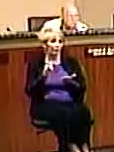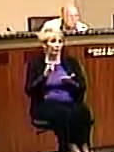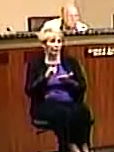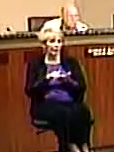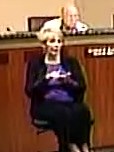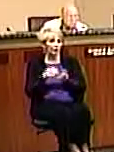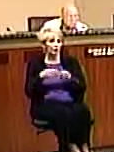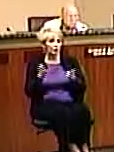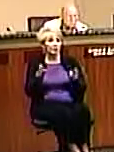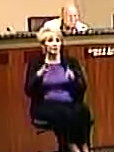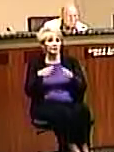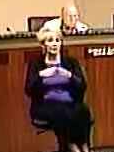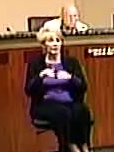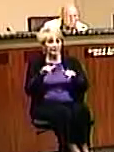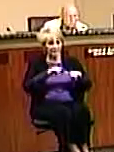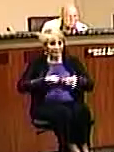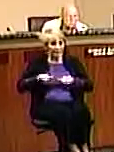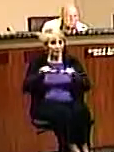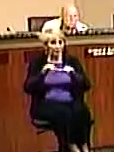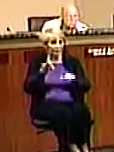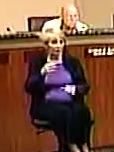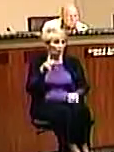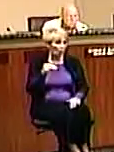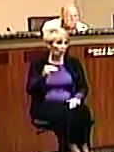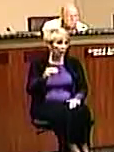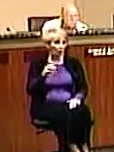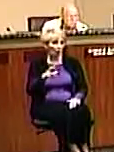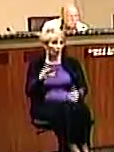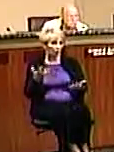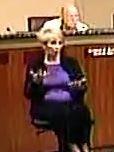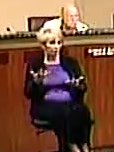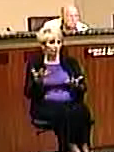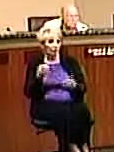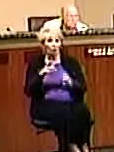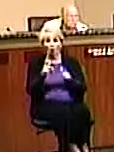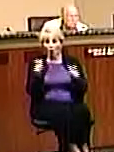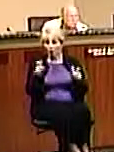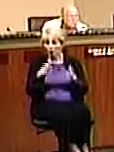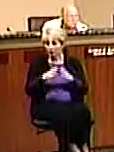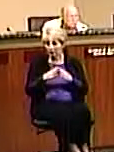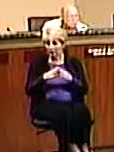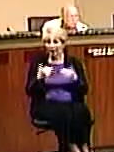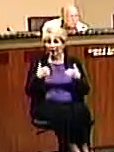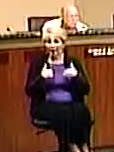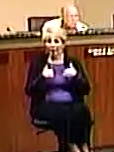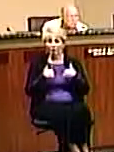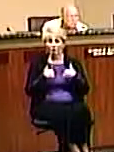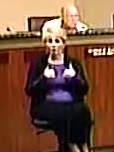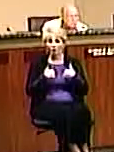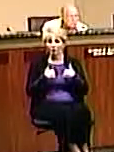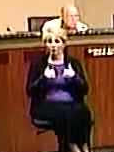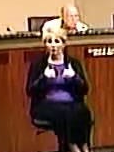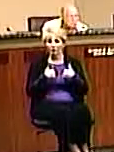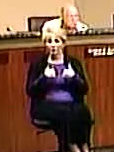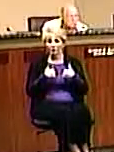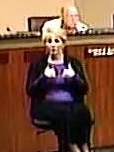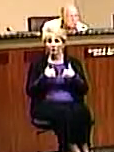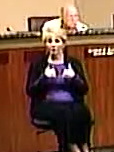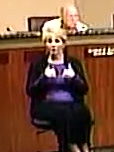generally cities that are same size of Morganton or and larger cities, do they have this?